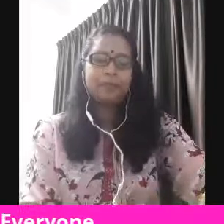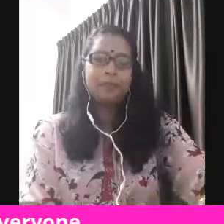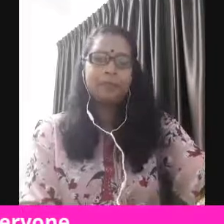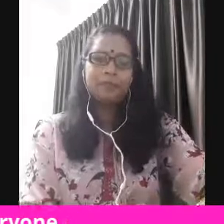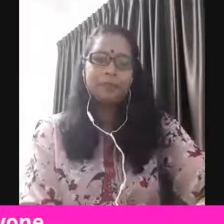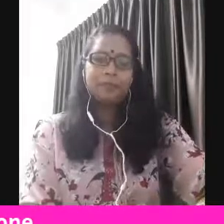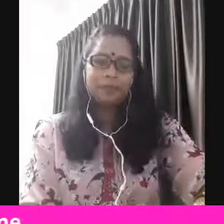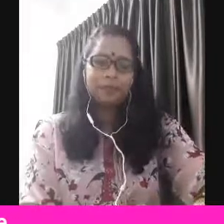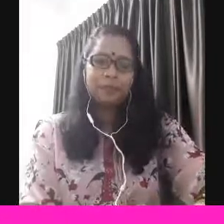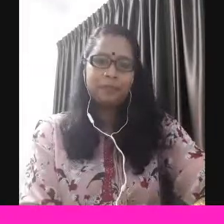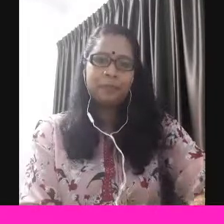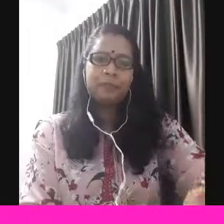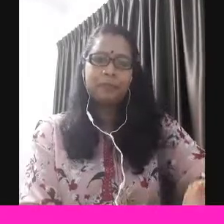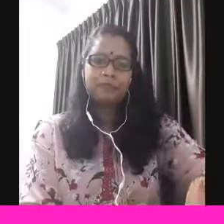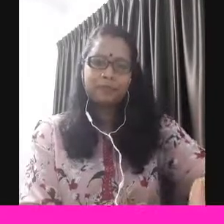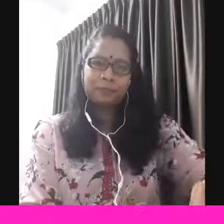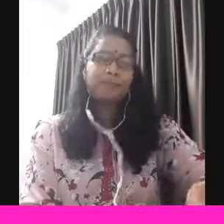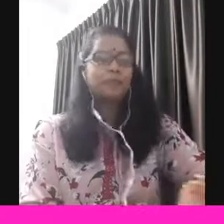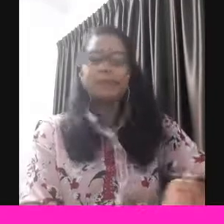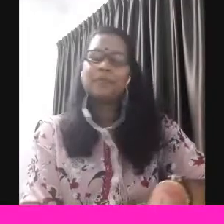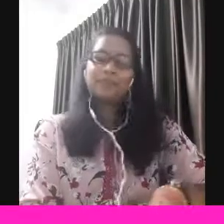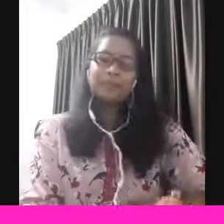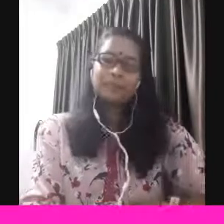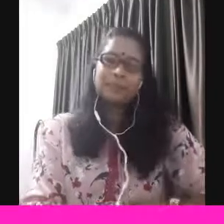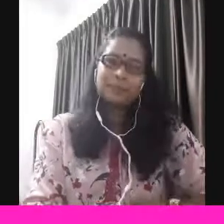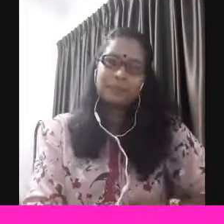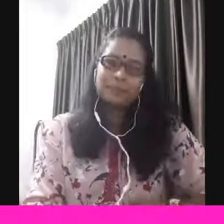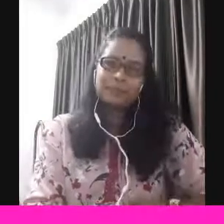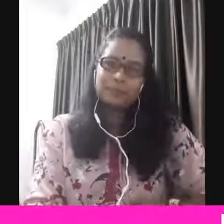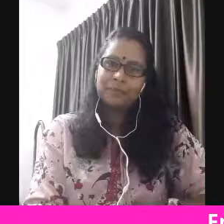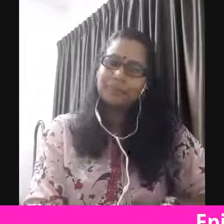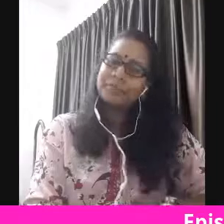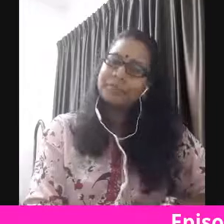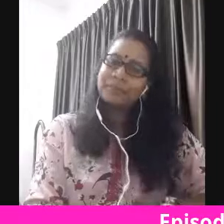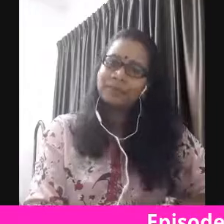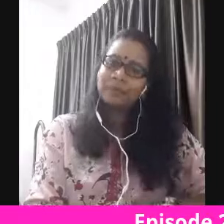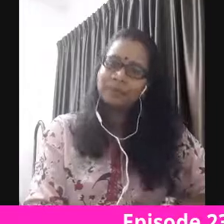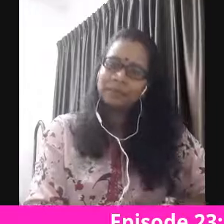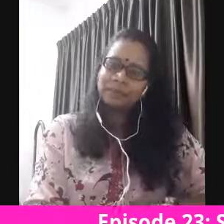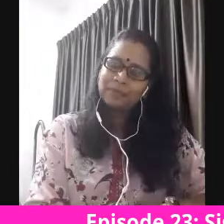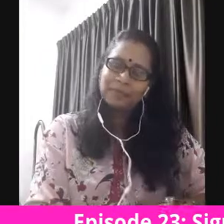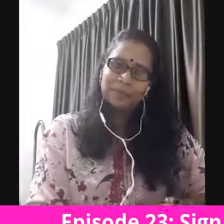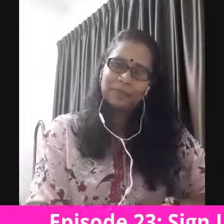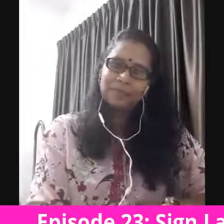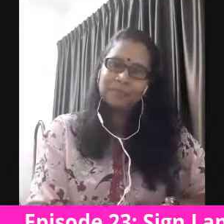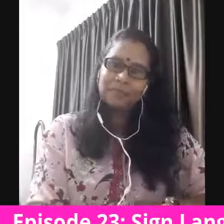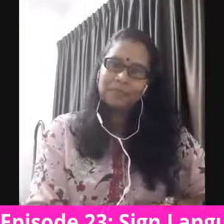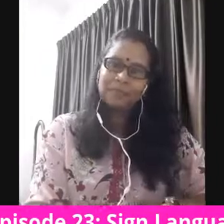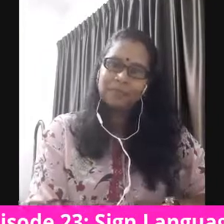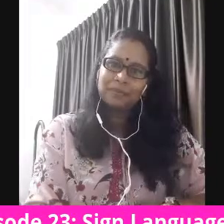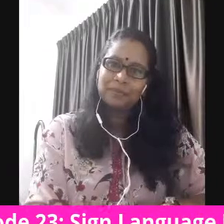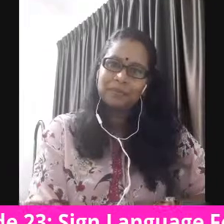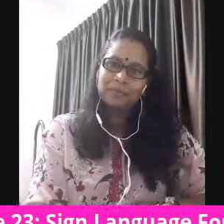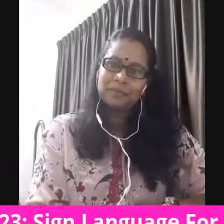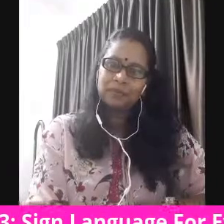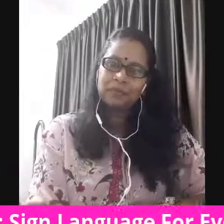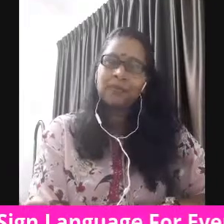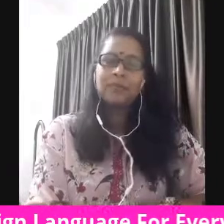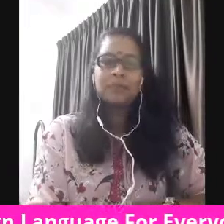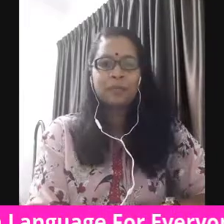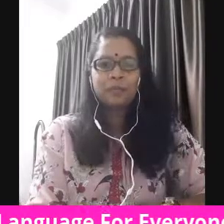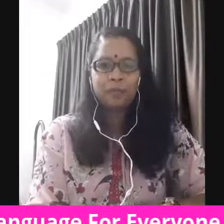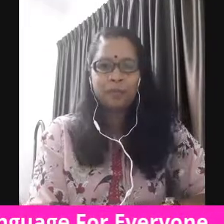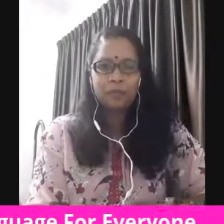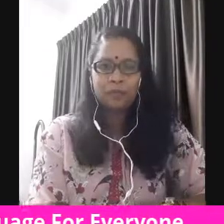it and can come out from this so-called, some people kind of depress or isolate themselves because they are not like